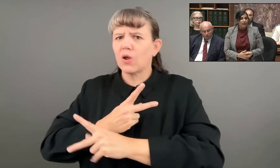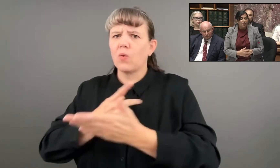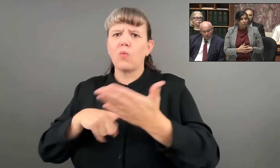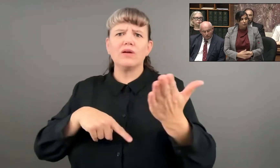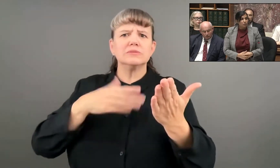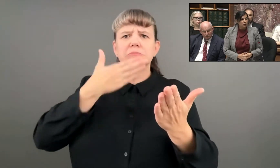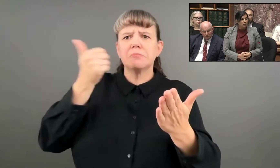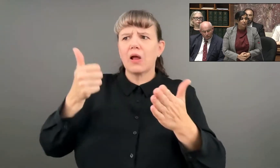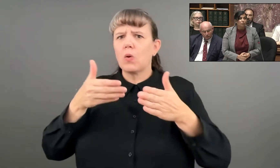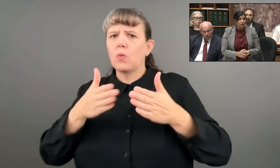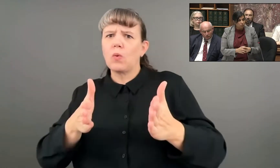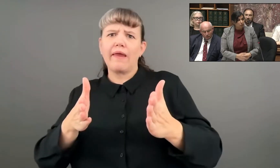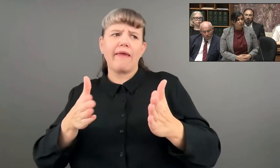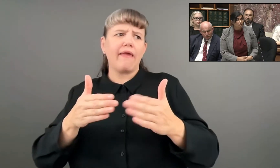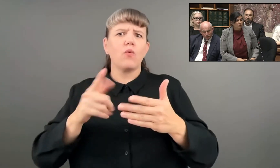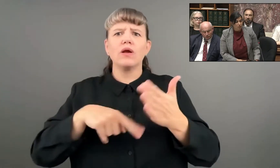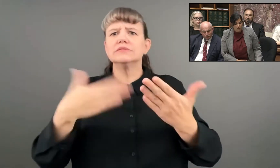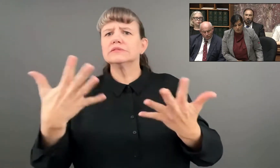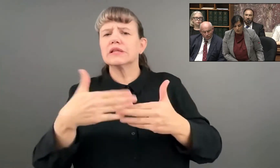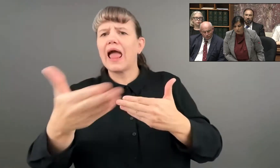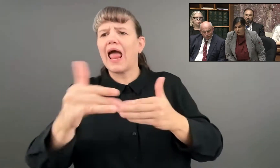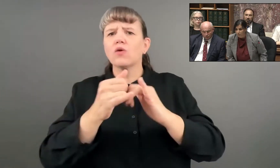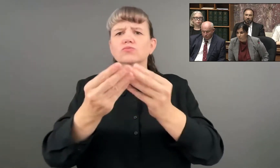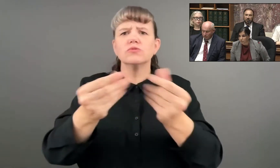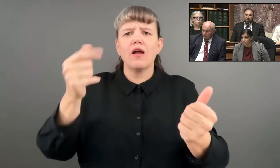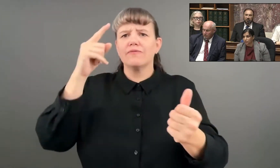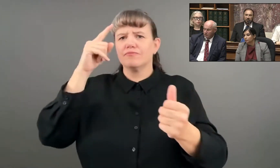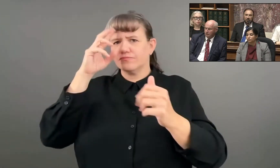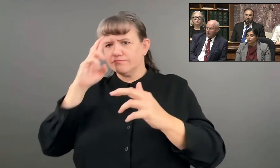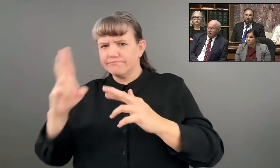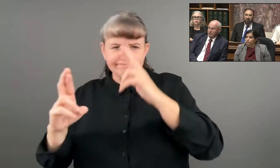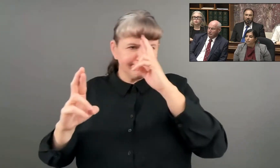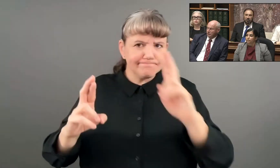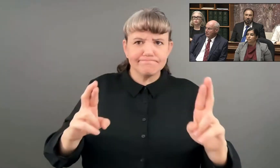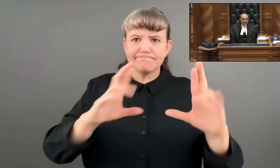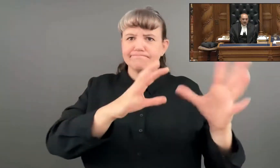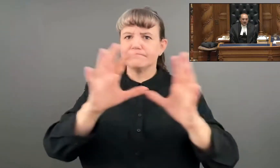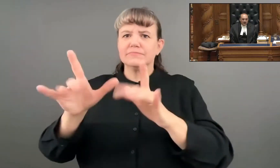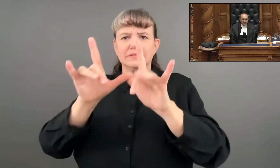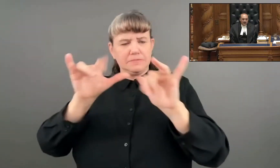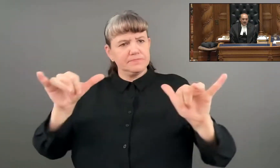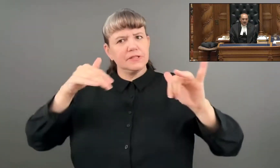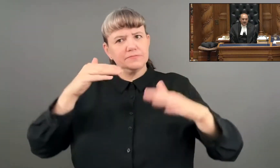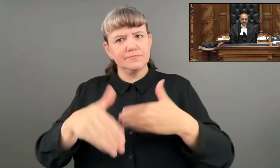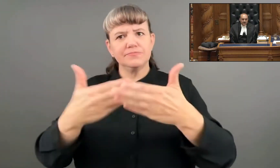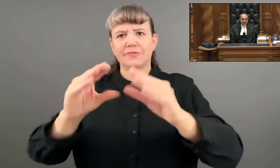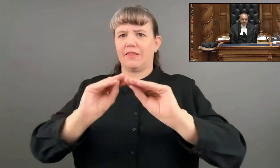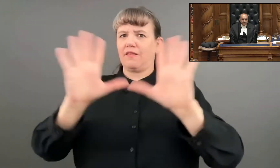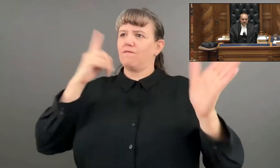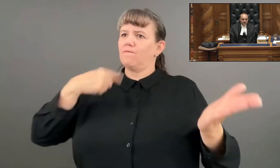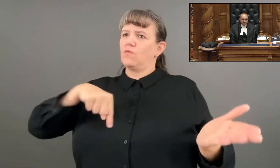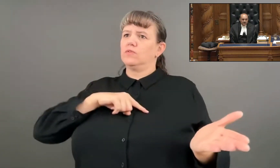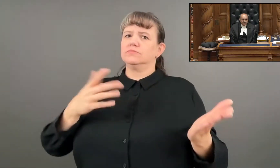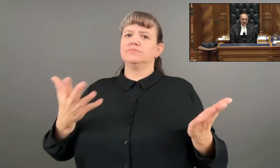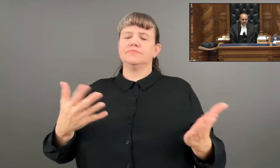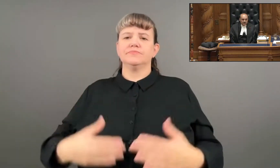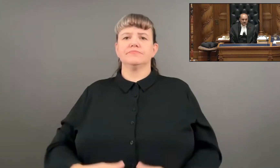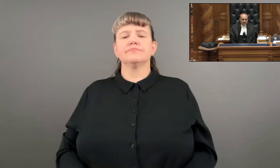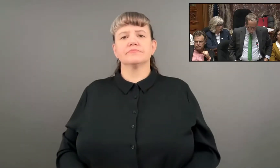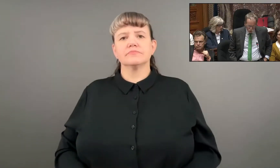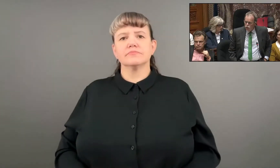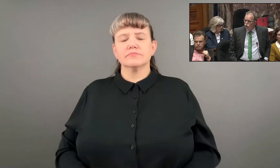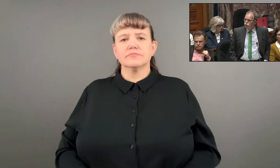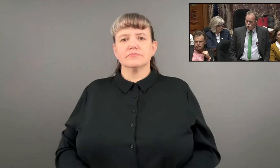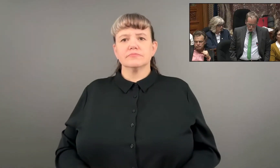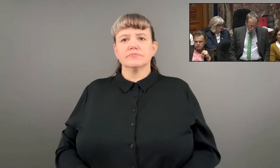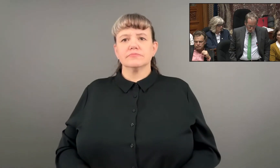parties and brings us certainty that we need, and we'll continue to do that. Thank you, Mr. Speaker. House Leader of the Third Party. Thank you, Honourable